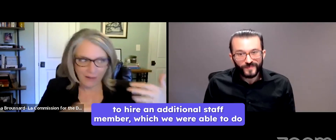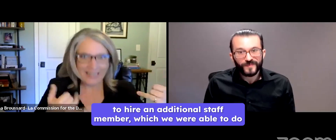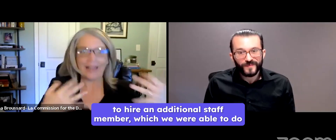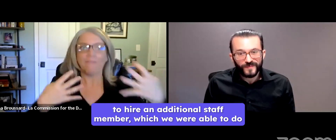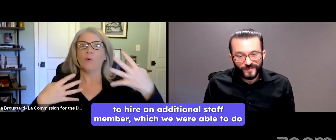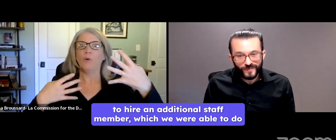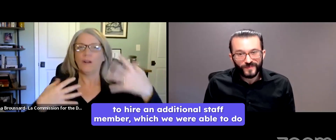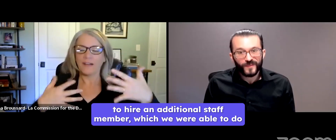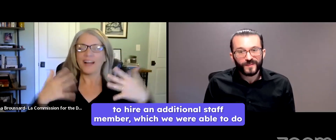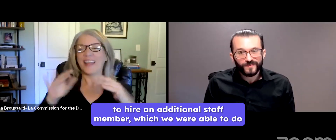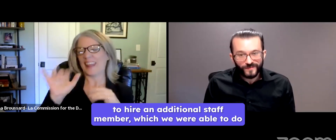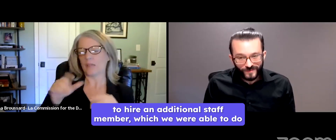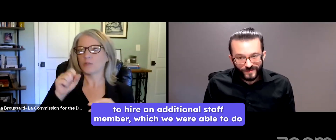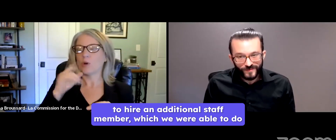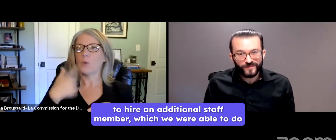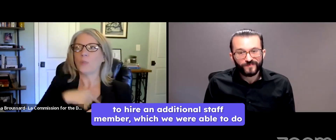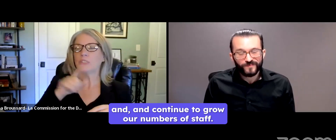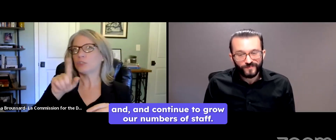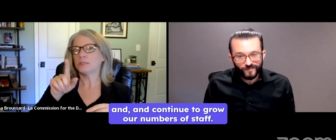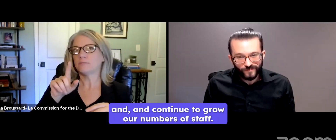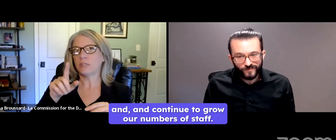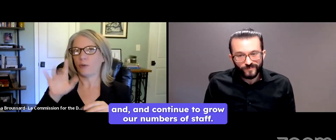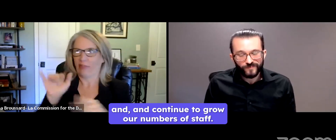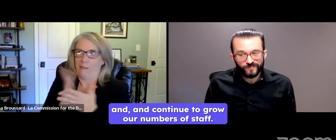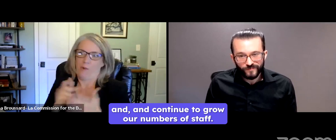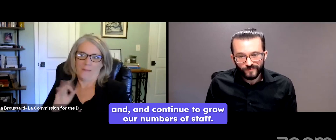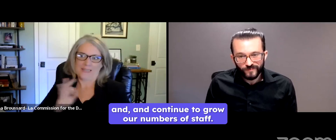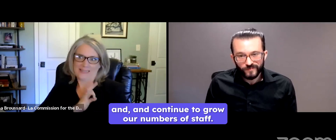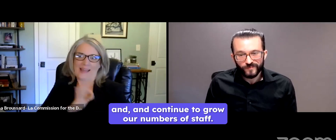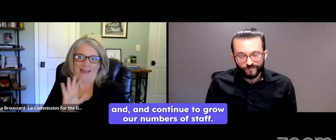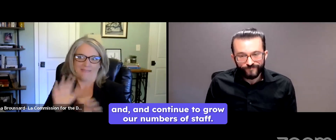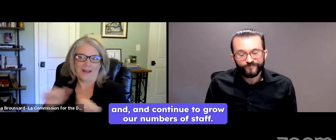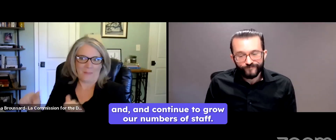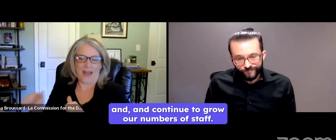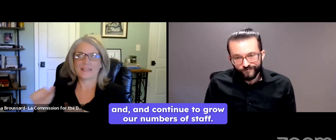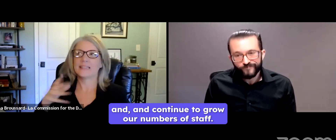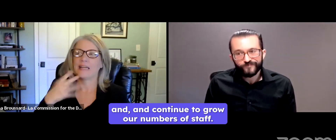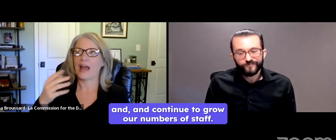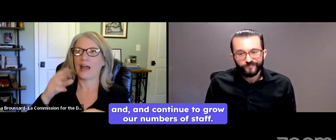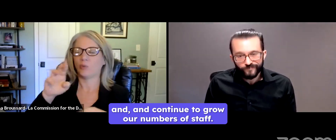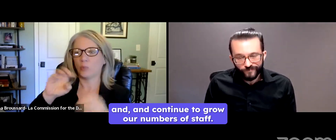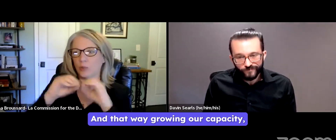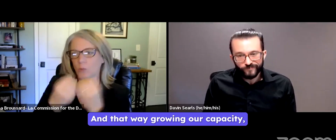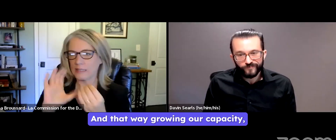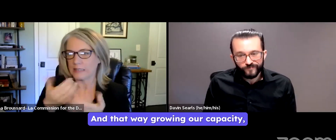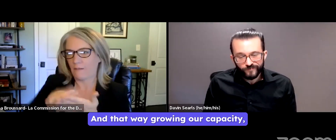staff member, which we were able to do, and continue to grow our numbers of staff, and that way growing